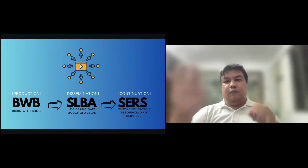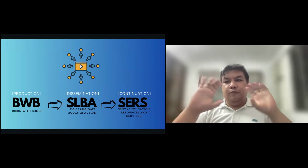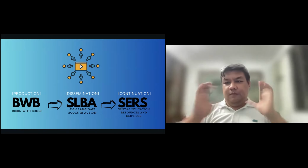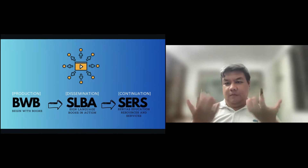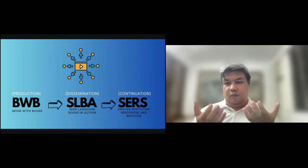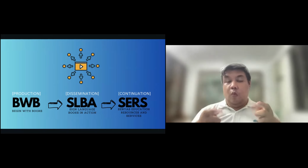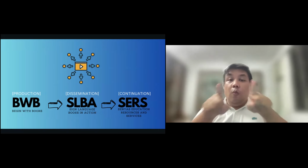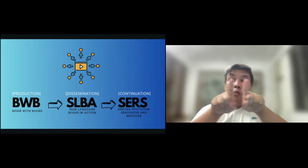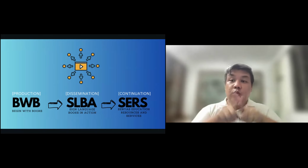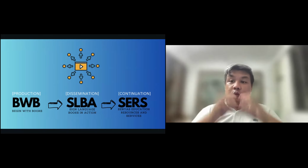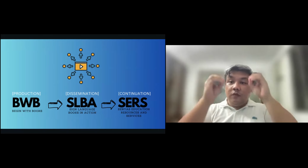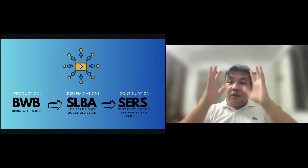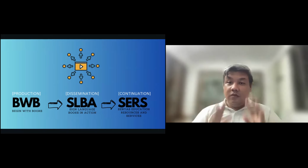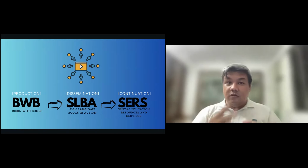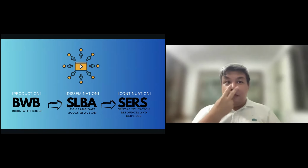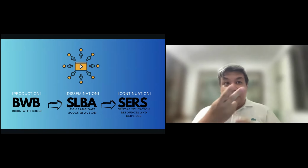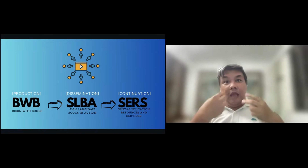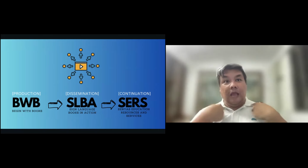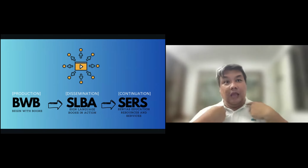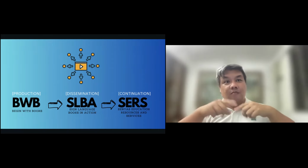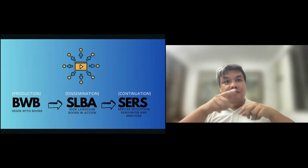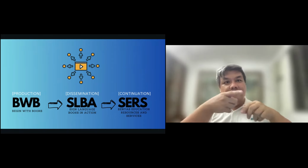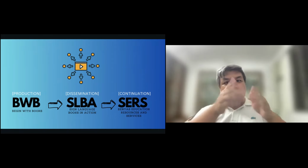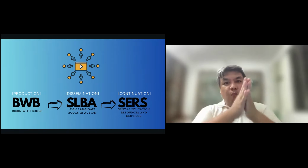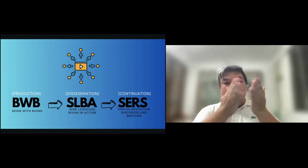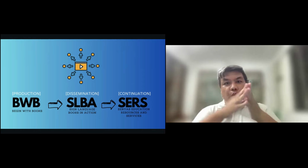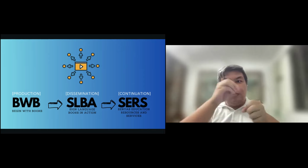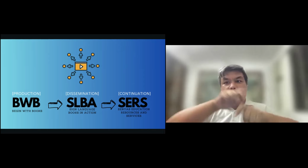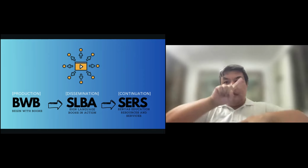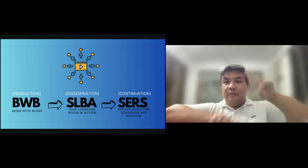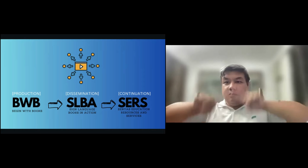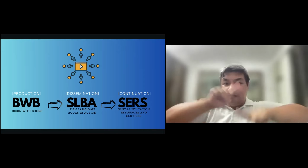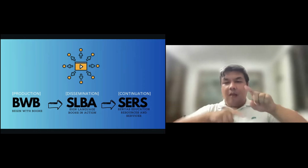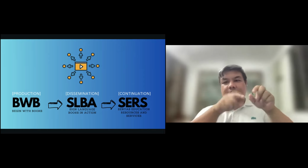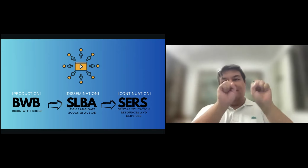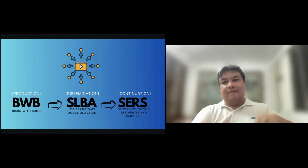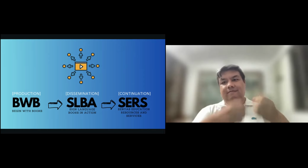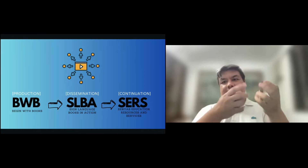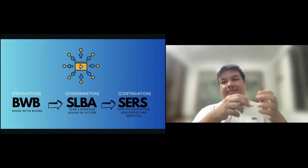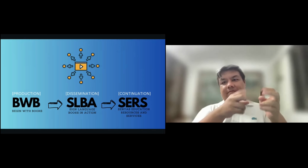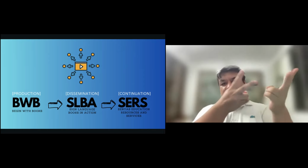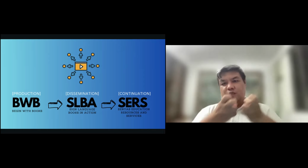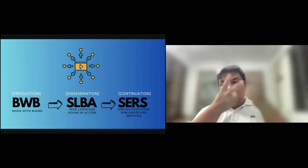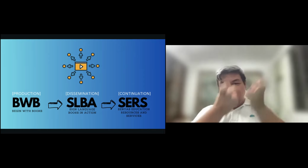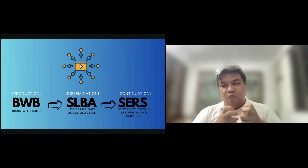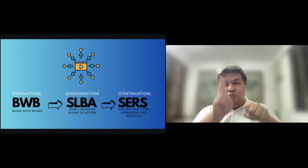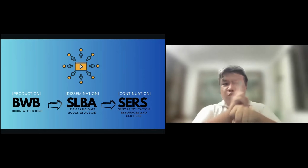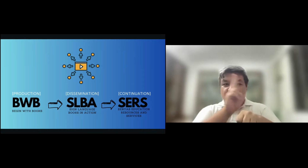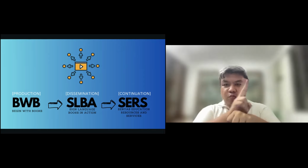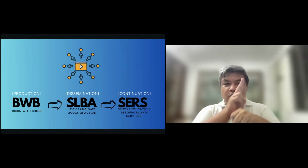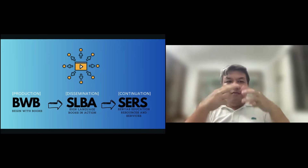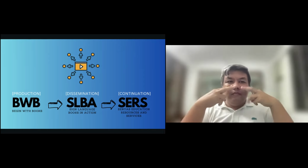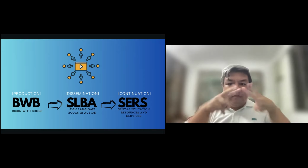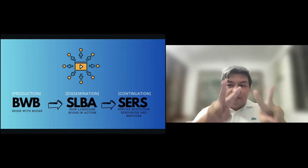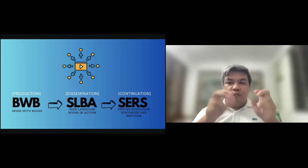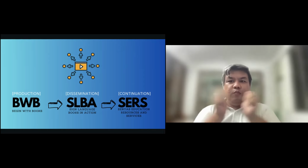to have these books in their classes, and the educators just realized that these books have different sign language signs